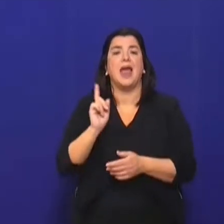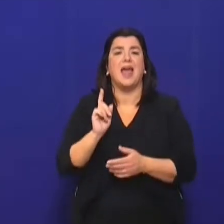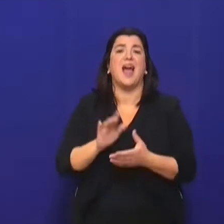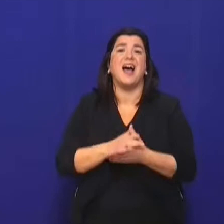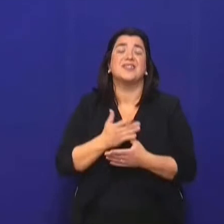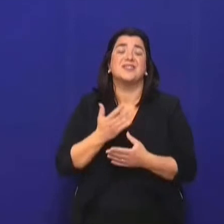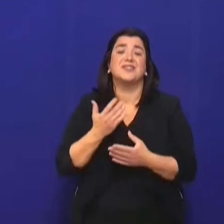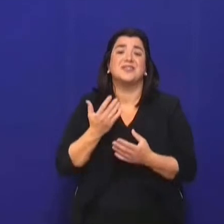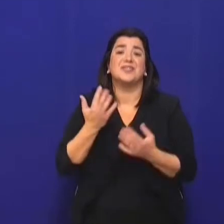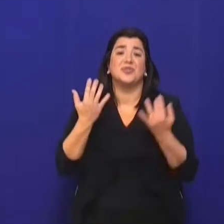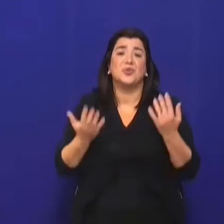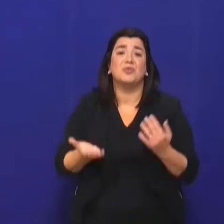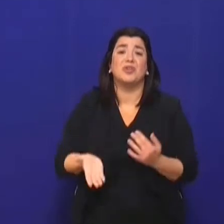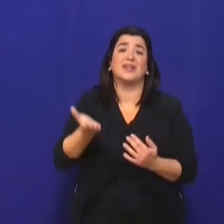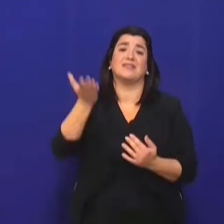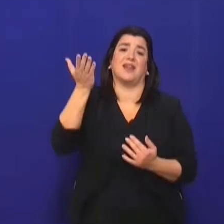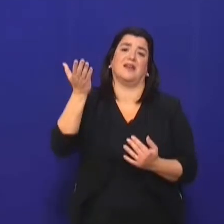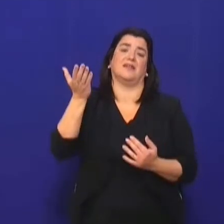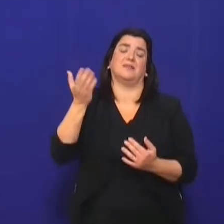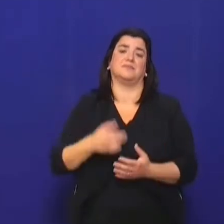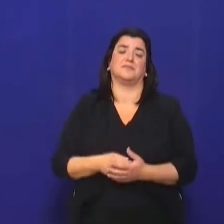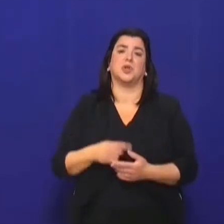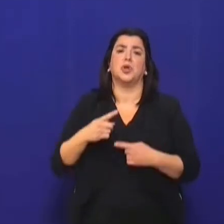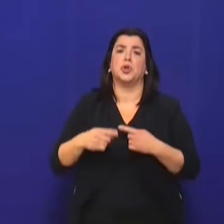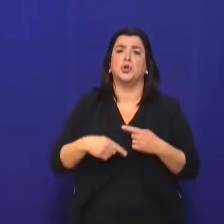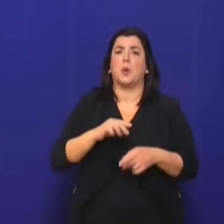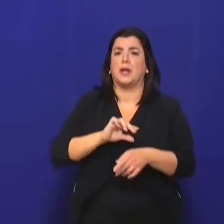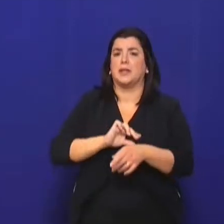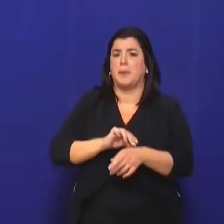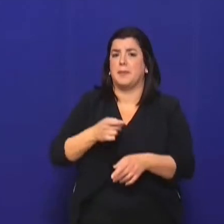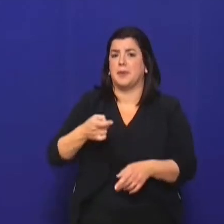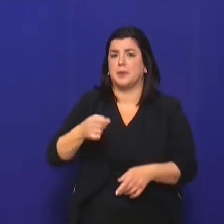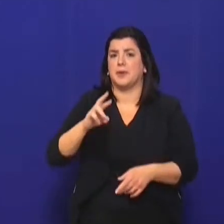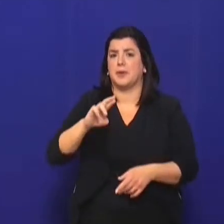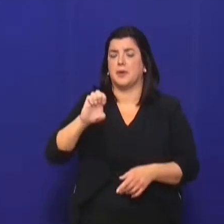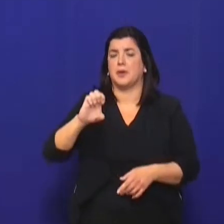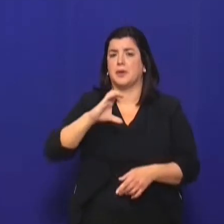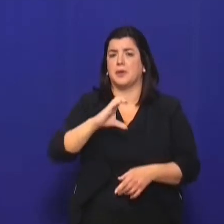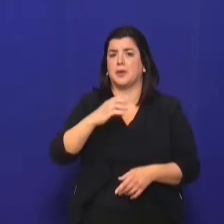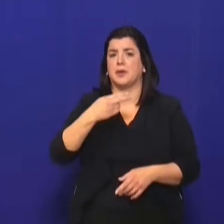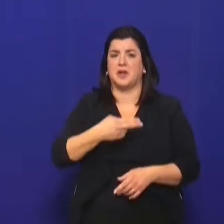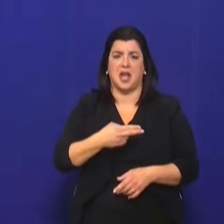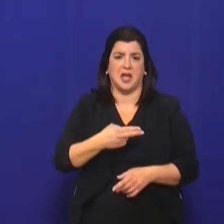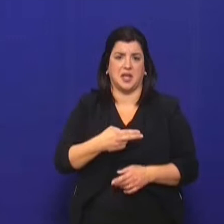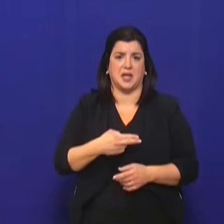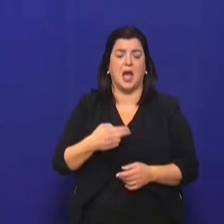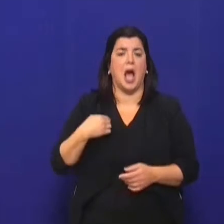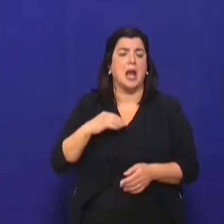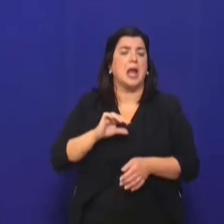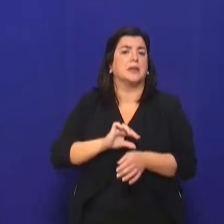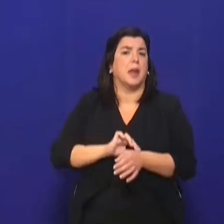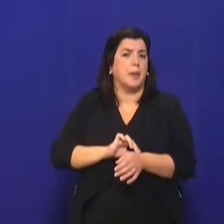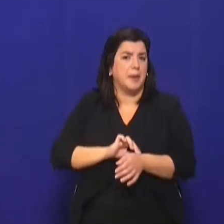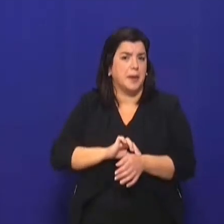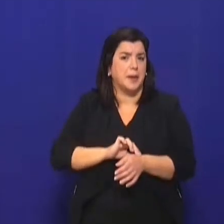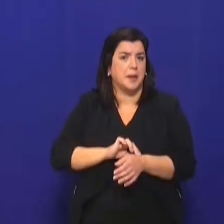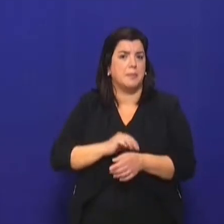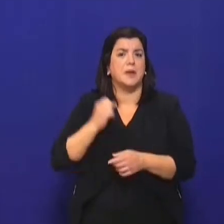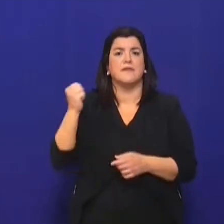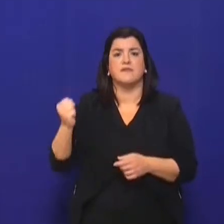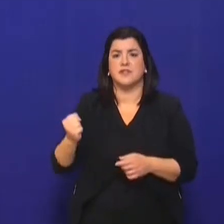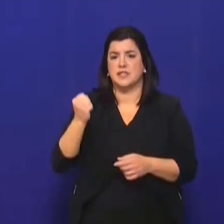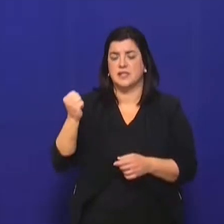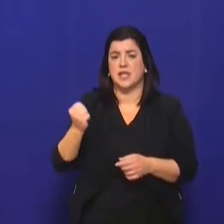in-numri. Fuq kollega tiegħi Dr. Grek, aħna u simili bħali huma aħna tobba speċjalisti fis-saħħa